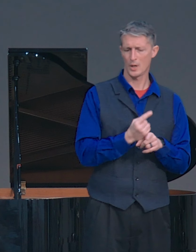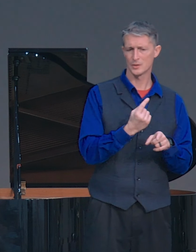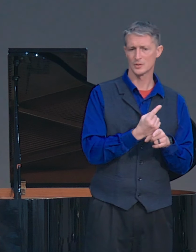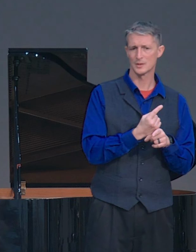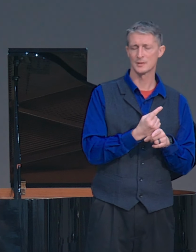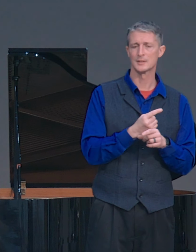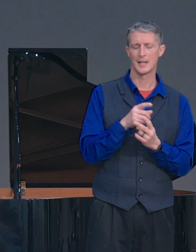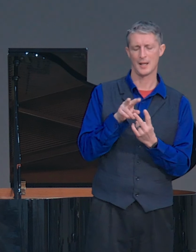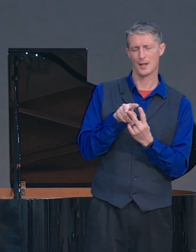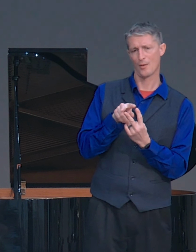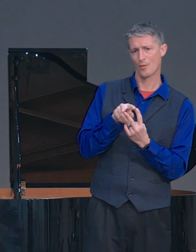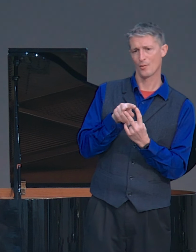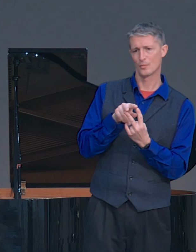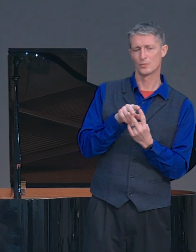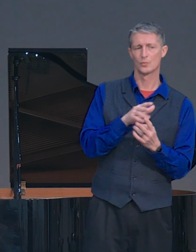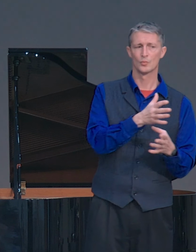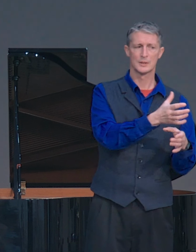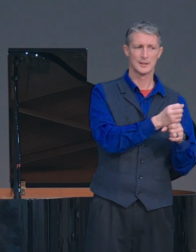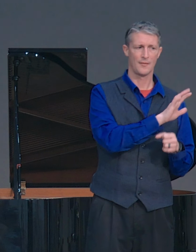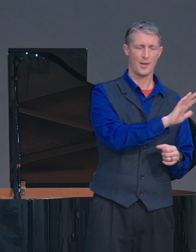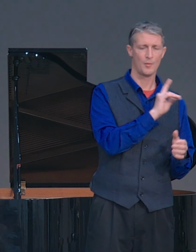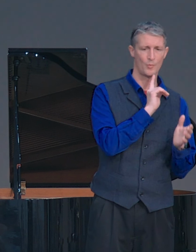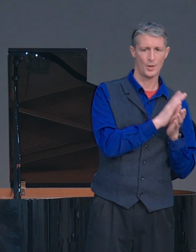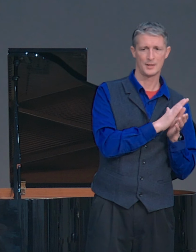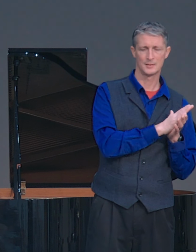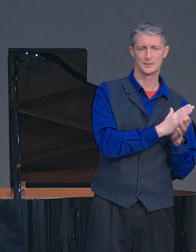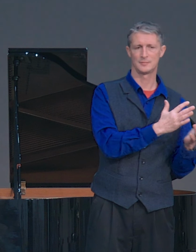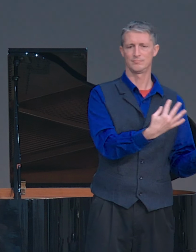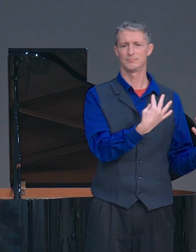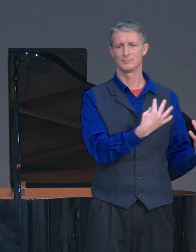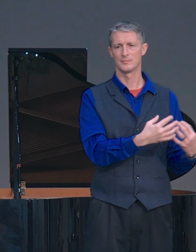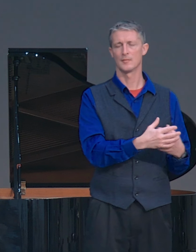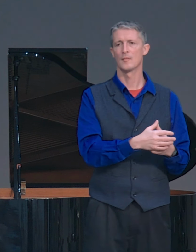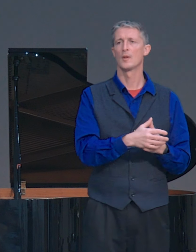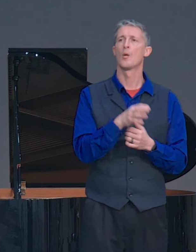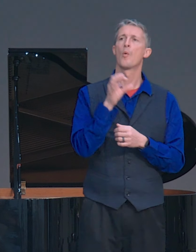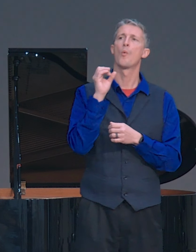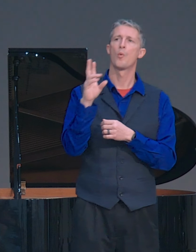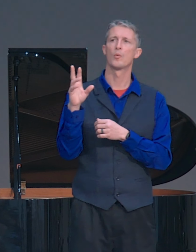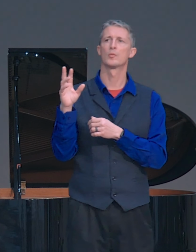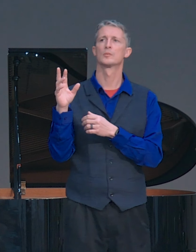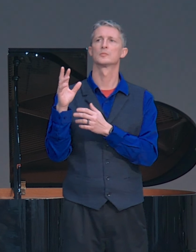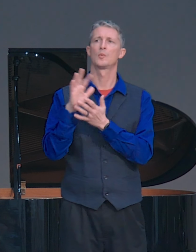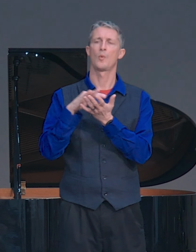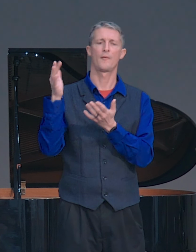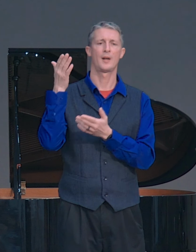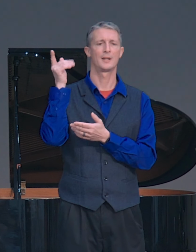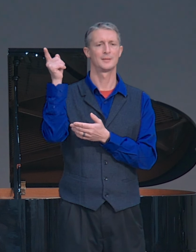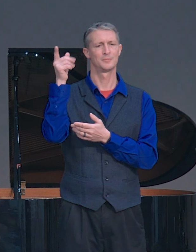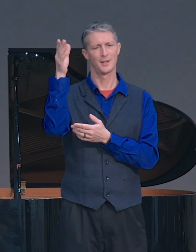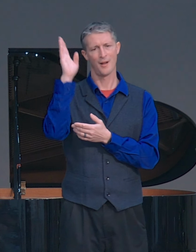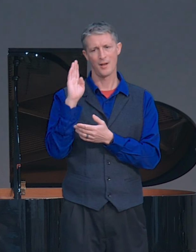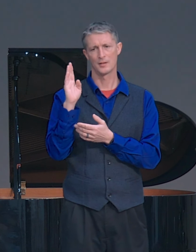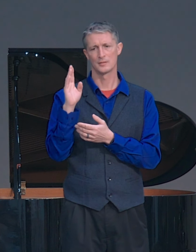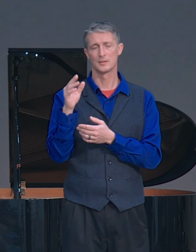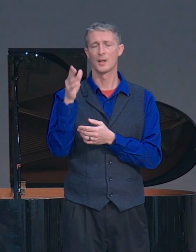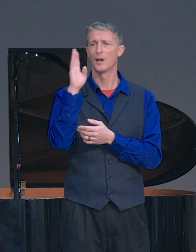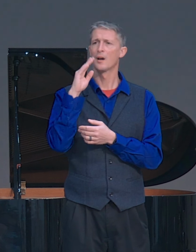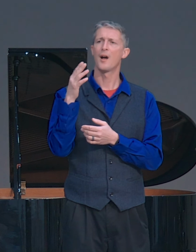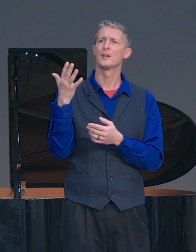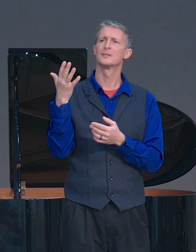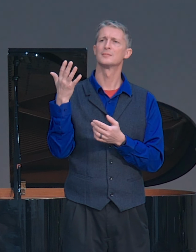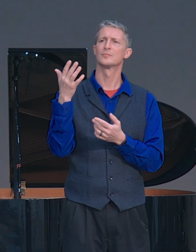receive the praise of others or to bring glory to God. God cares about the heart